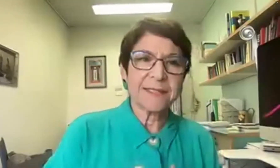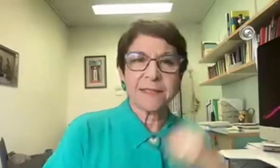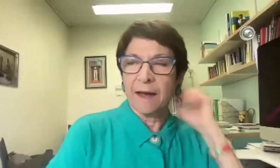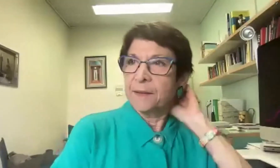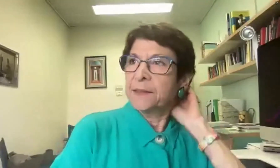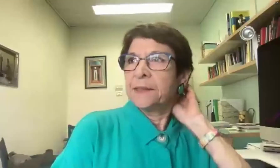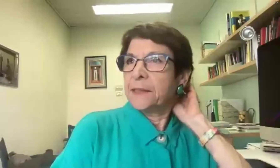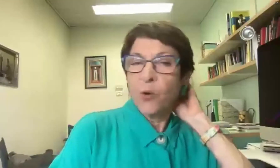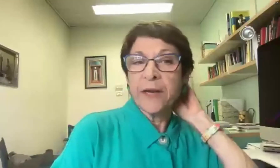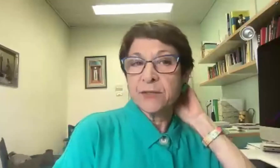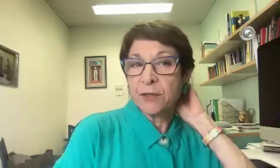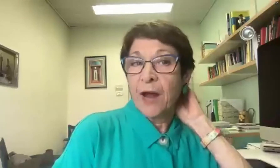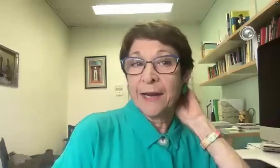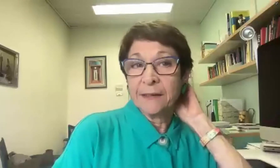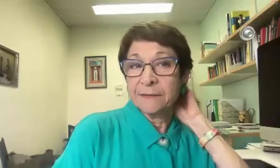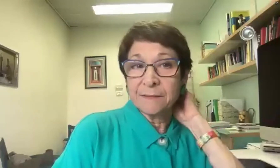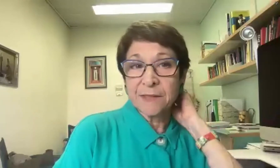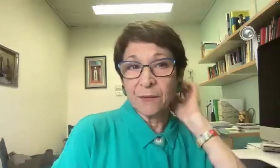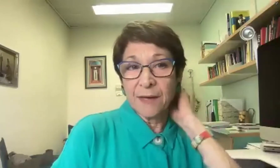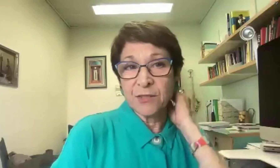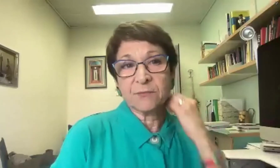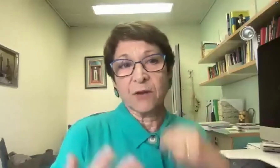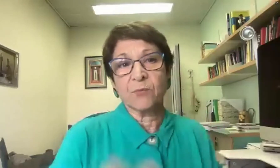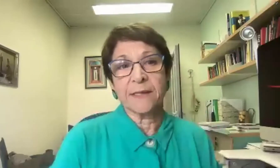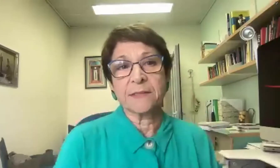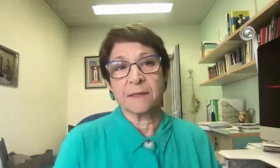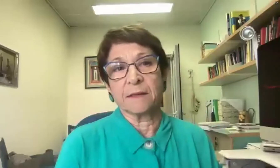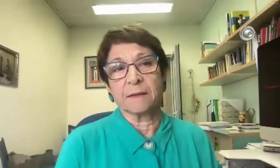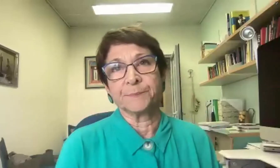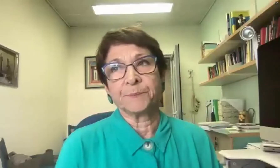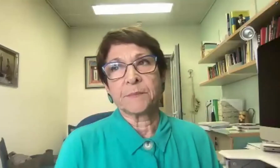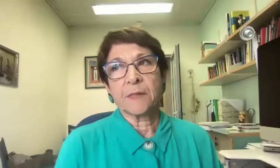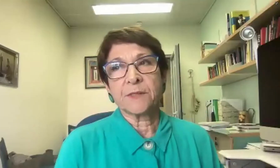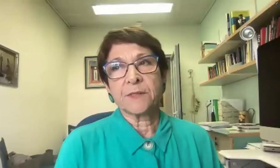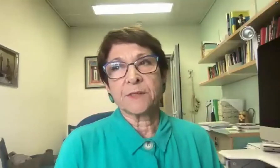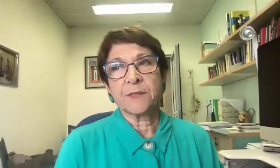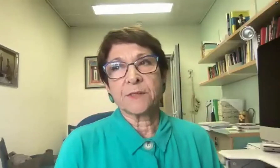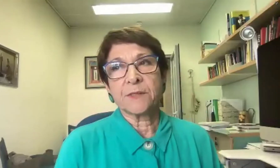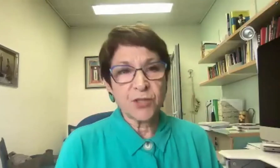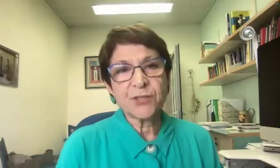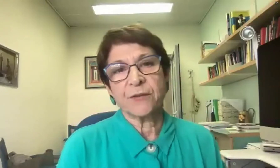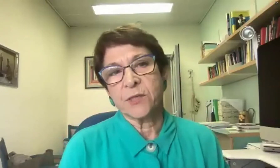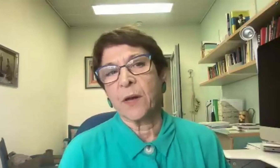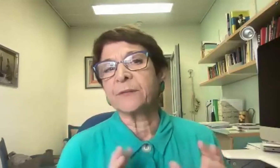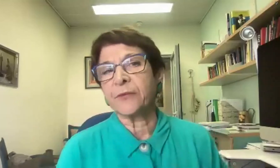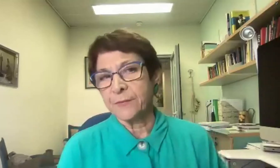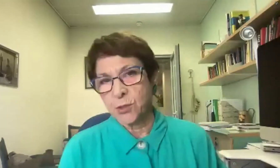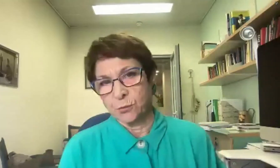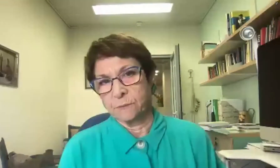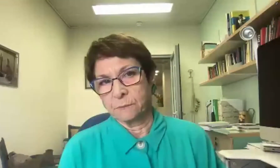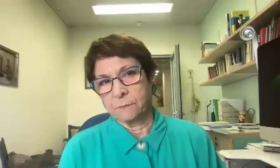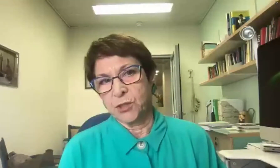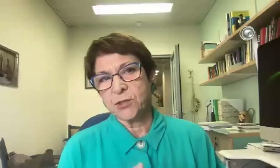it's less, it's more idiosyncratic. So I just want to raise the suggestion that we don't want to conflate the